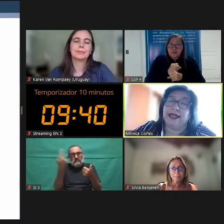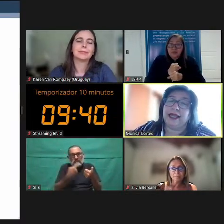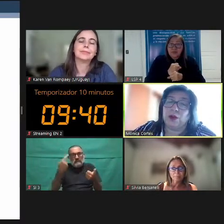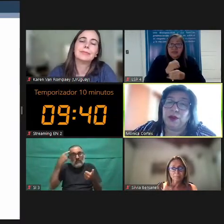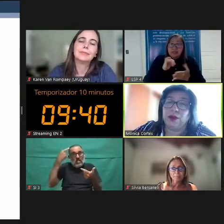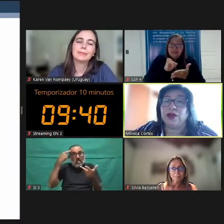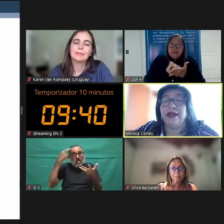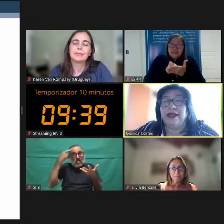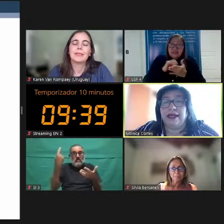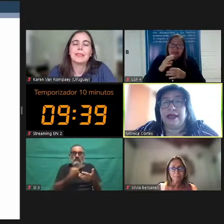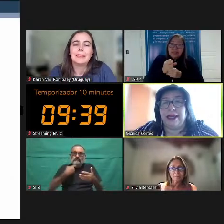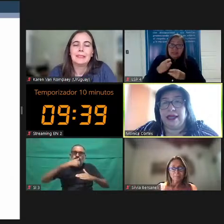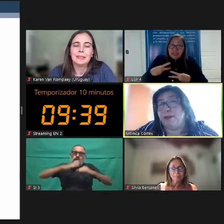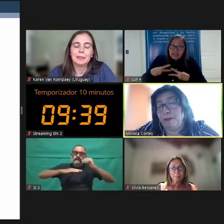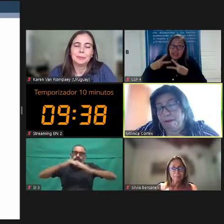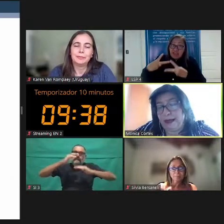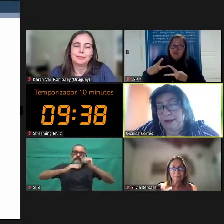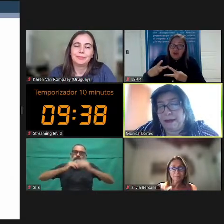work